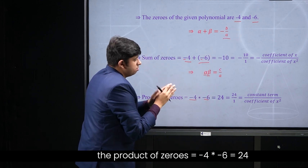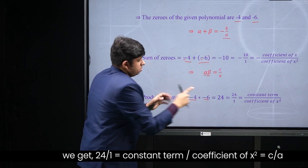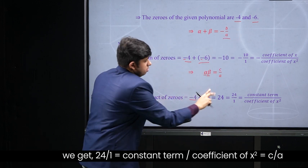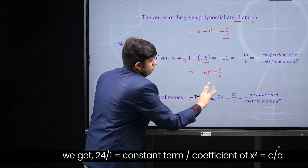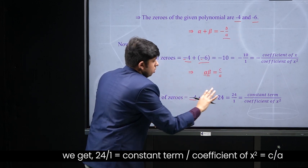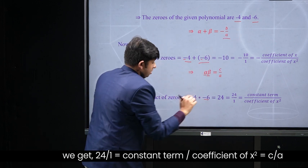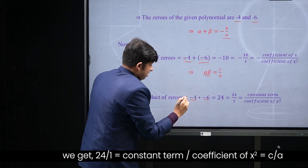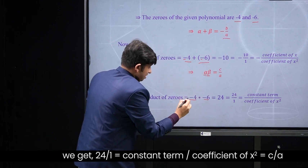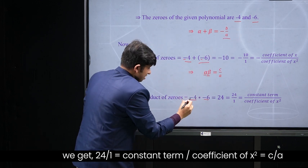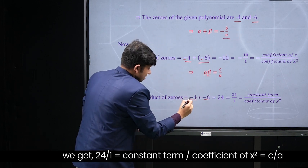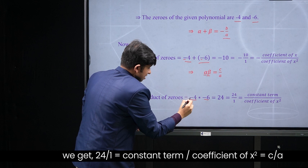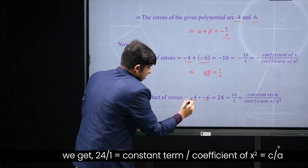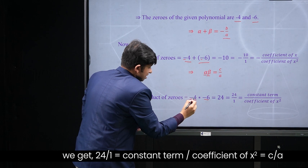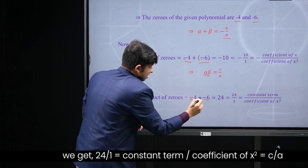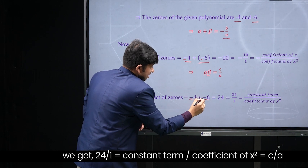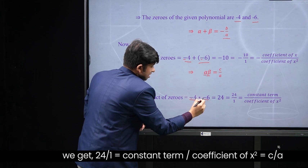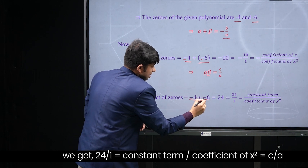We get 24 by 1.